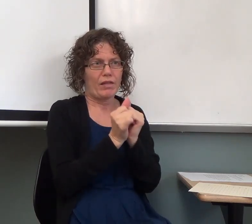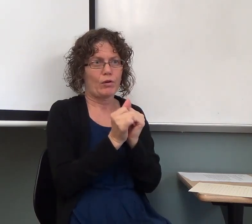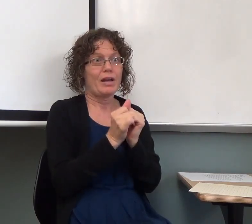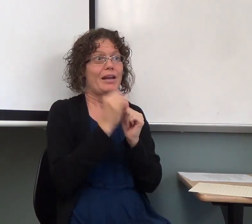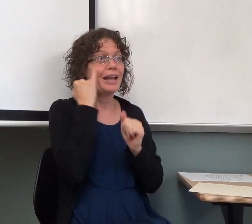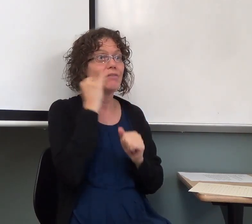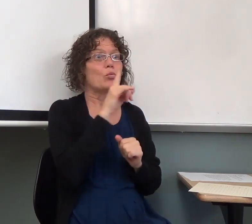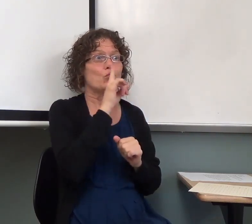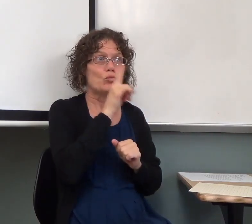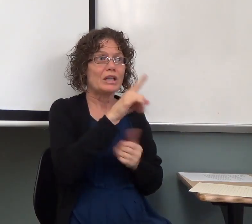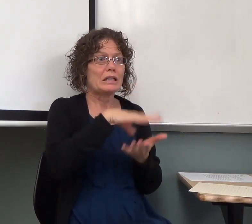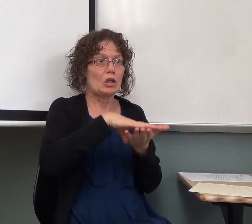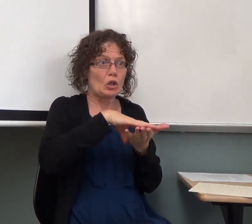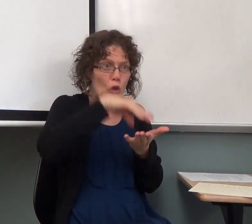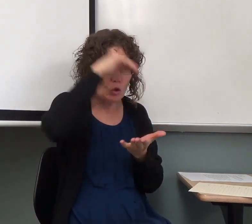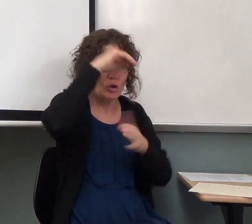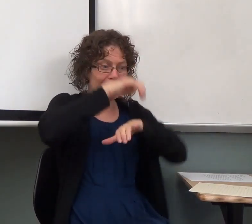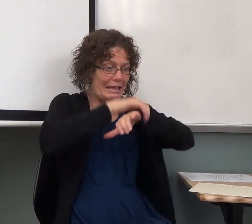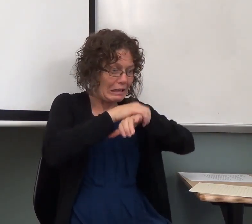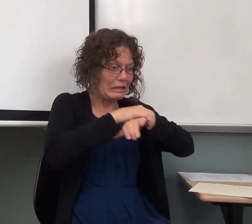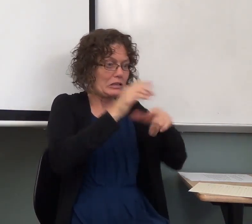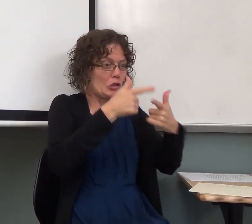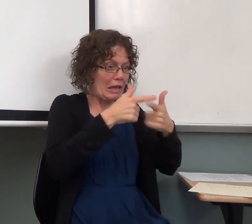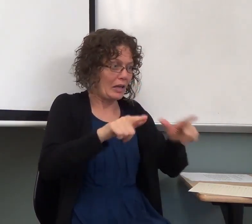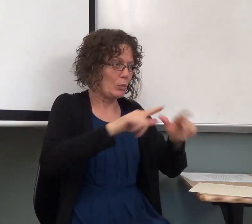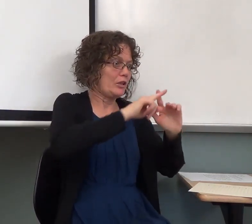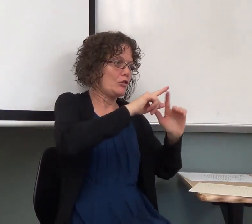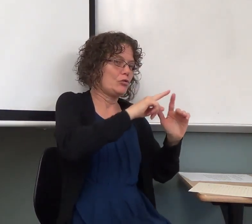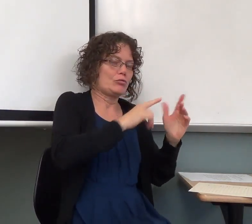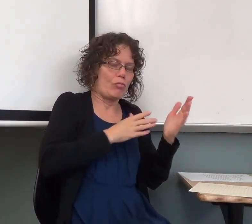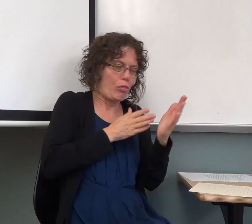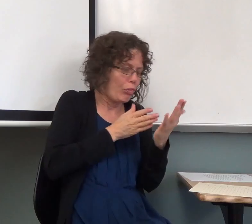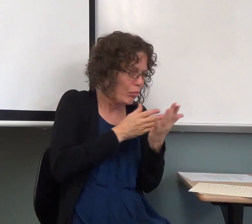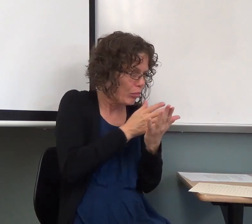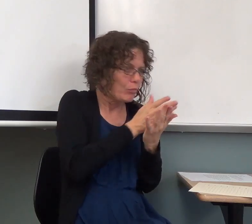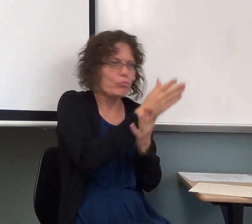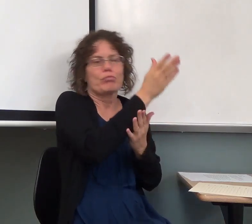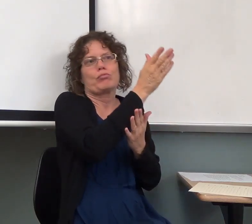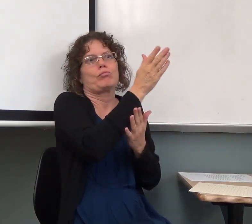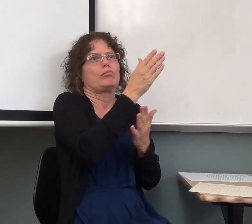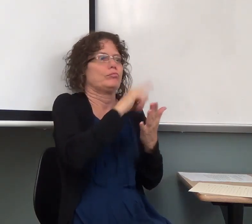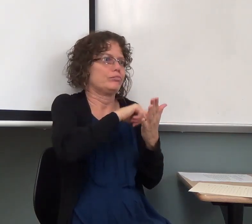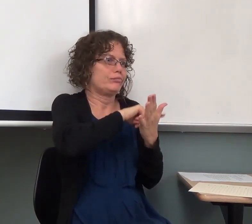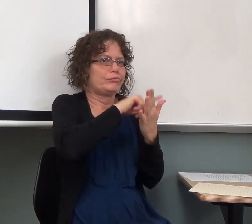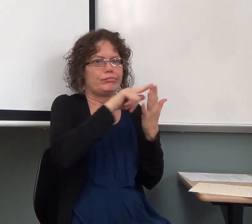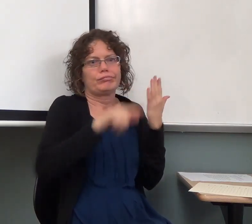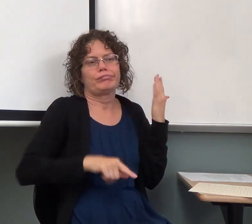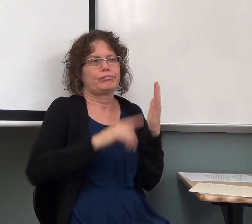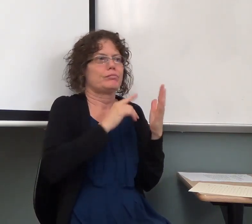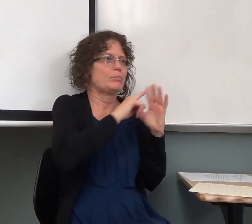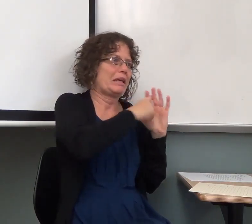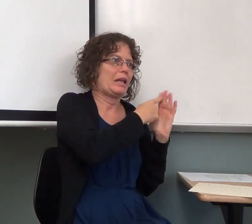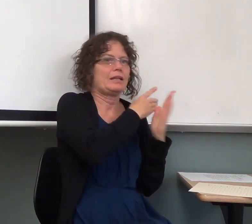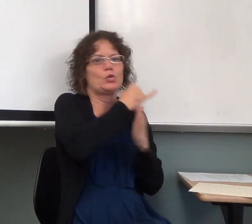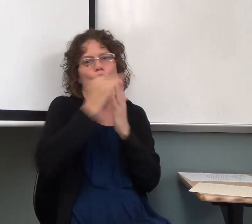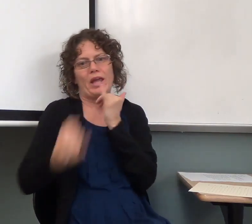the English language from the start to the finish. And we're going to practice and review, and we're going to keep this up, okay? Together. When you write a